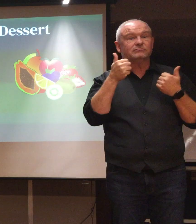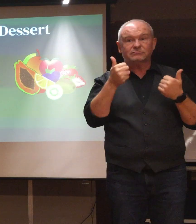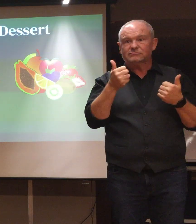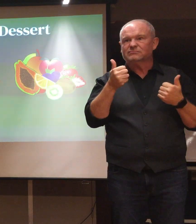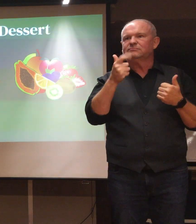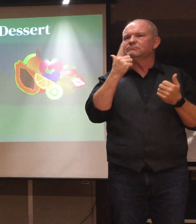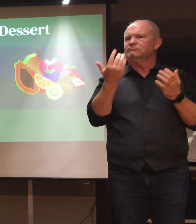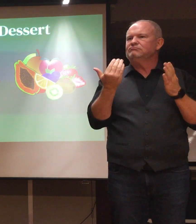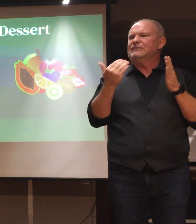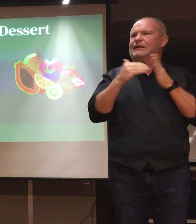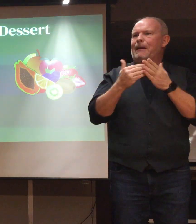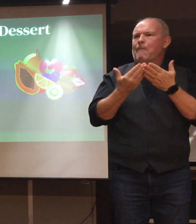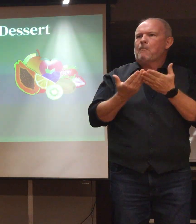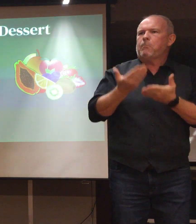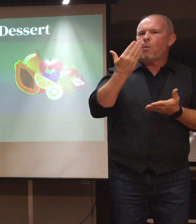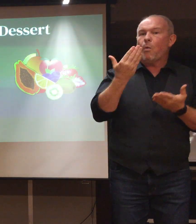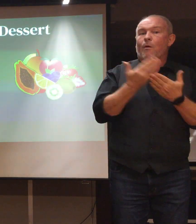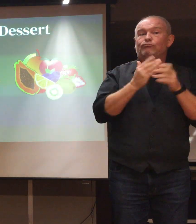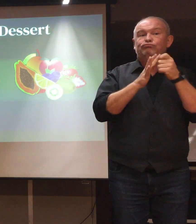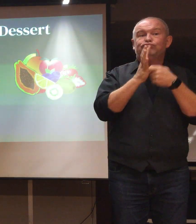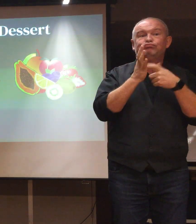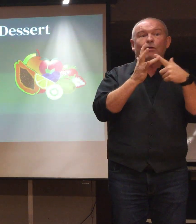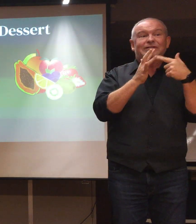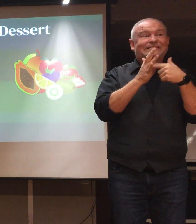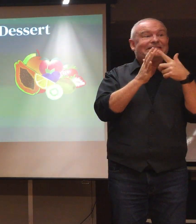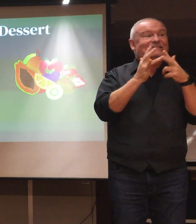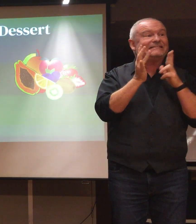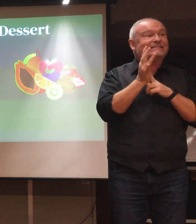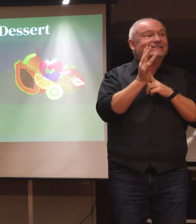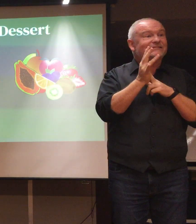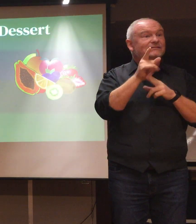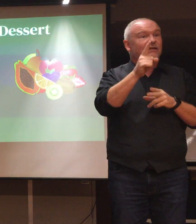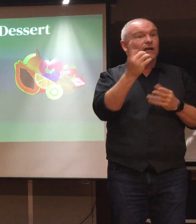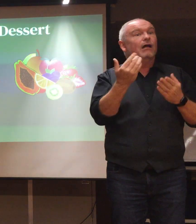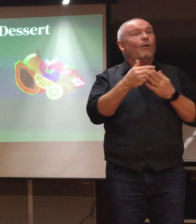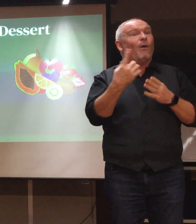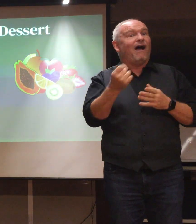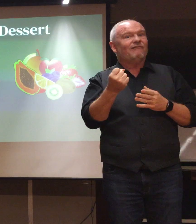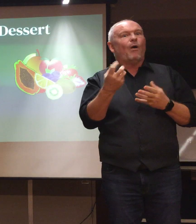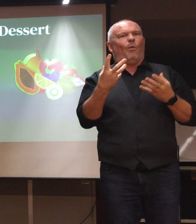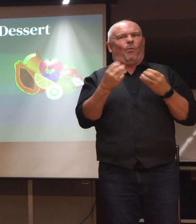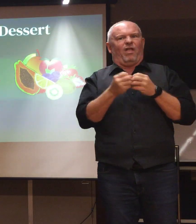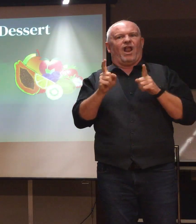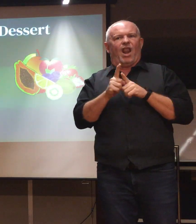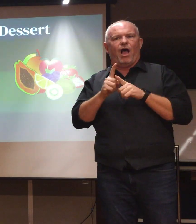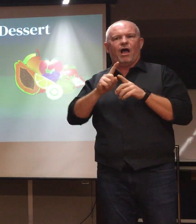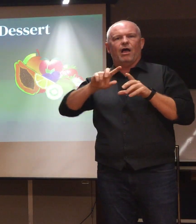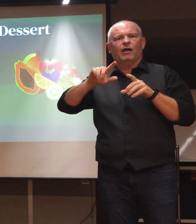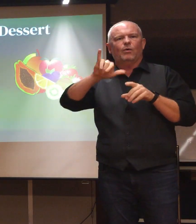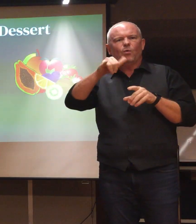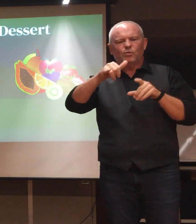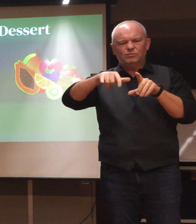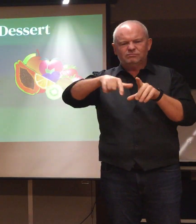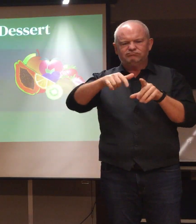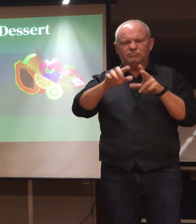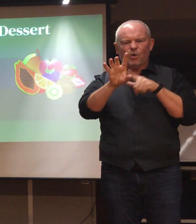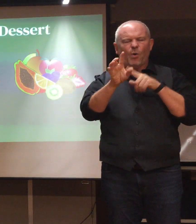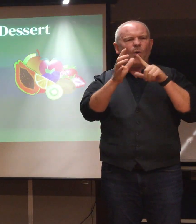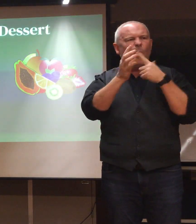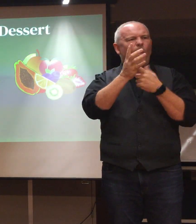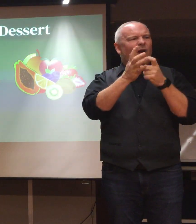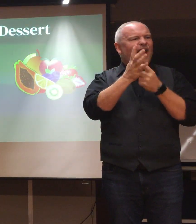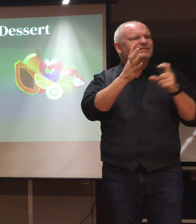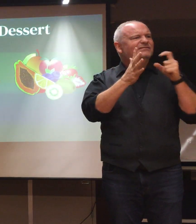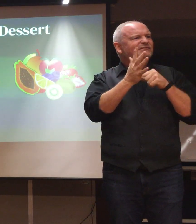And to increase the amount of protein in your snacks, it's good to have it with something like yogurt, usually